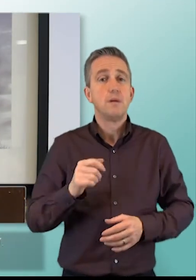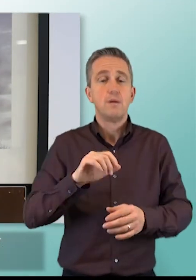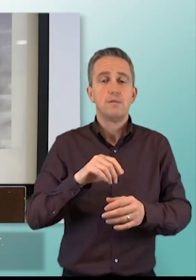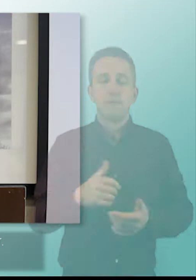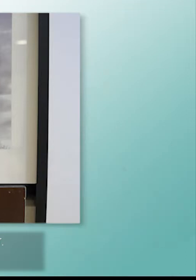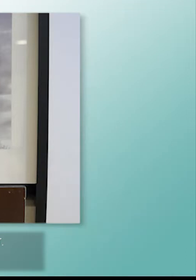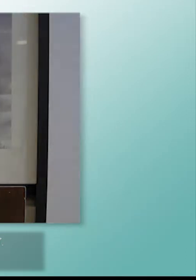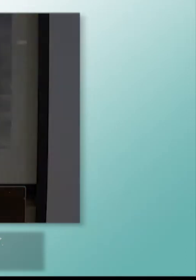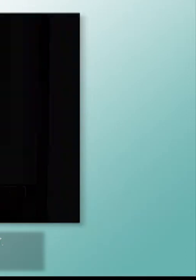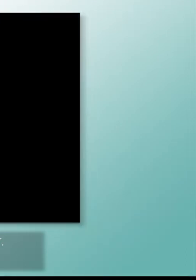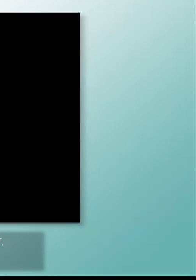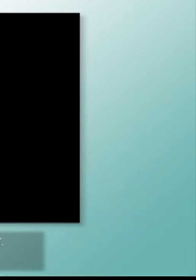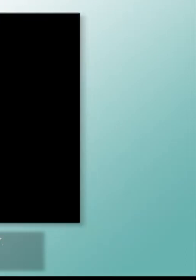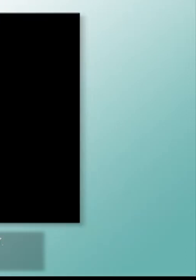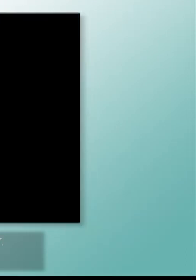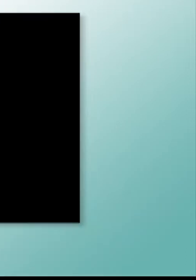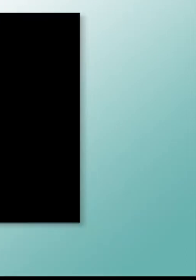going to talk about the duty to refer.